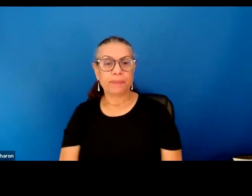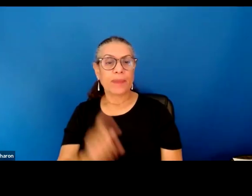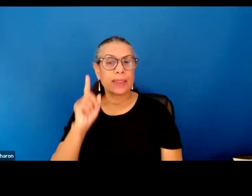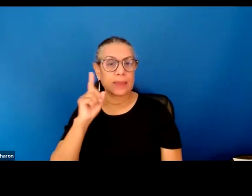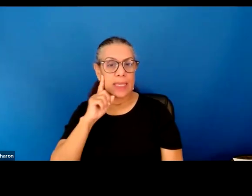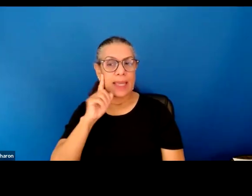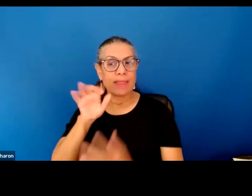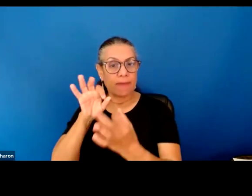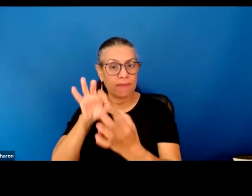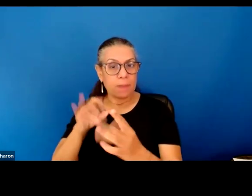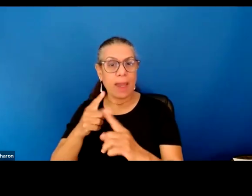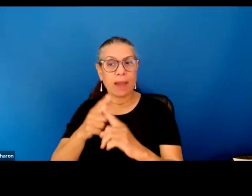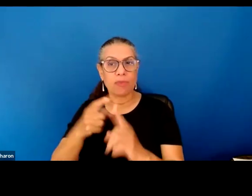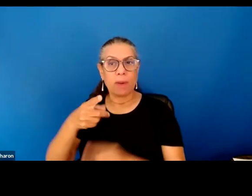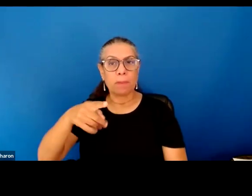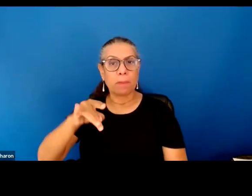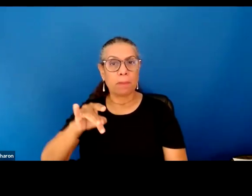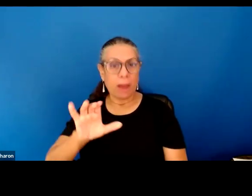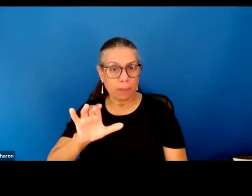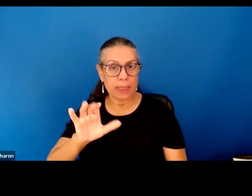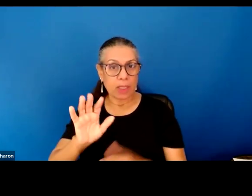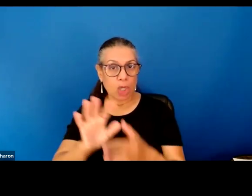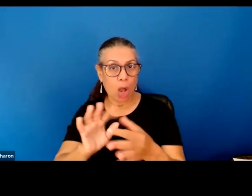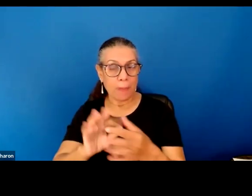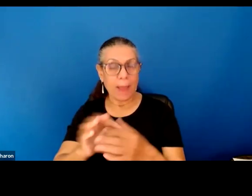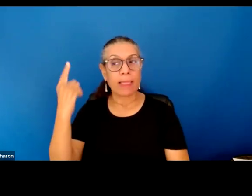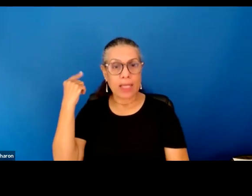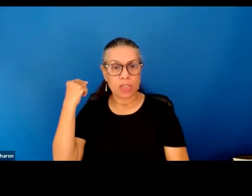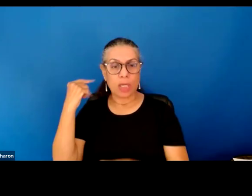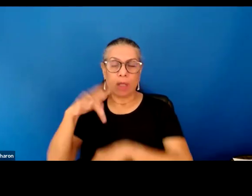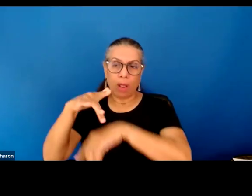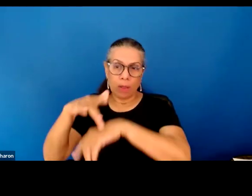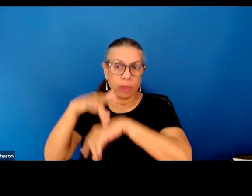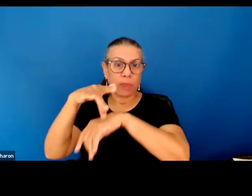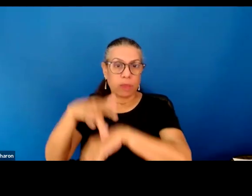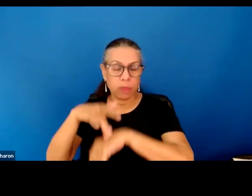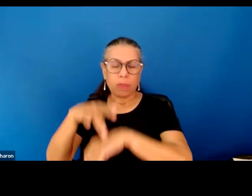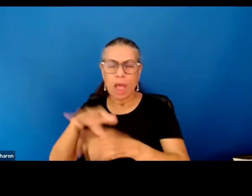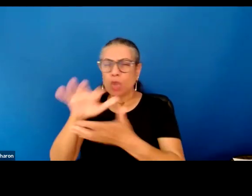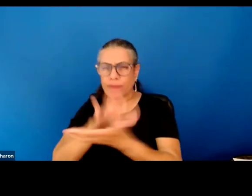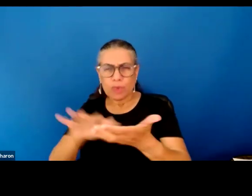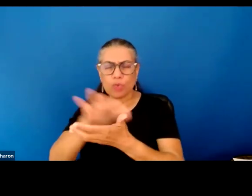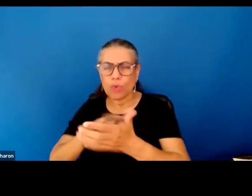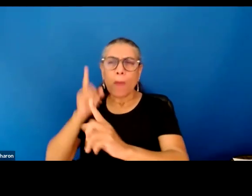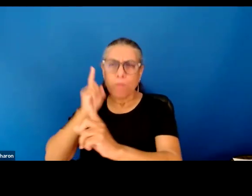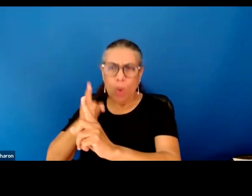the feedback and the public comment from last year, most of it oriented around the points, the confusion of the points, and then